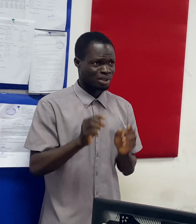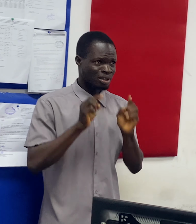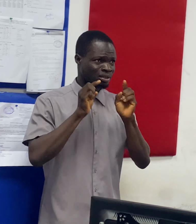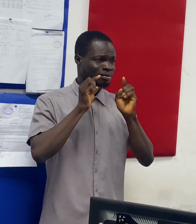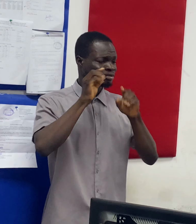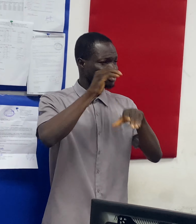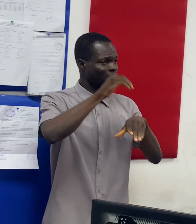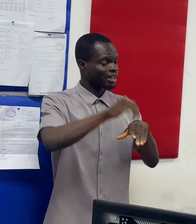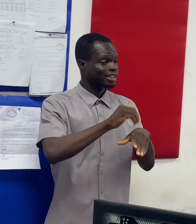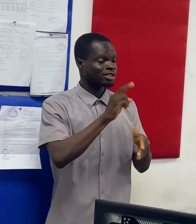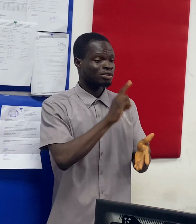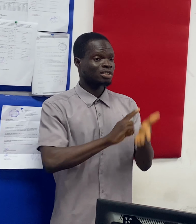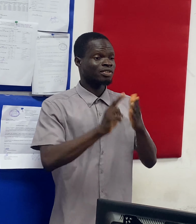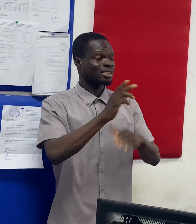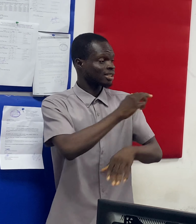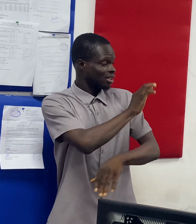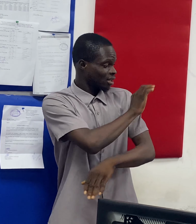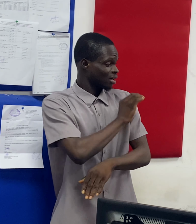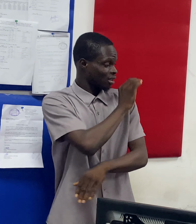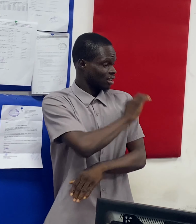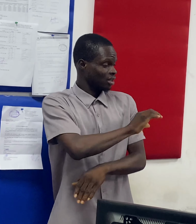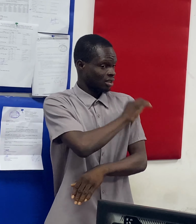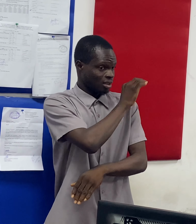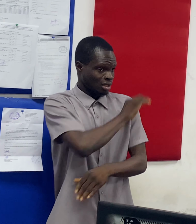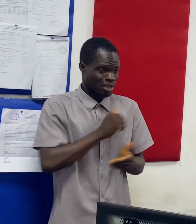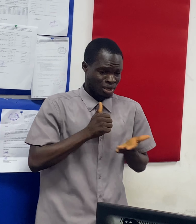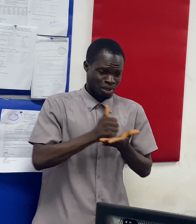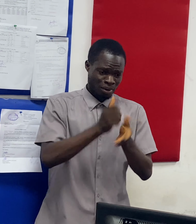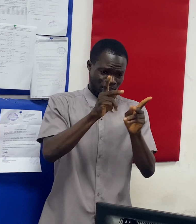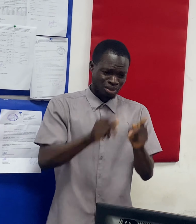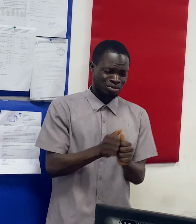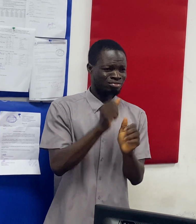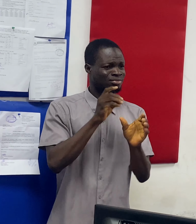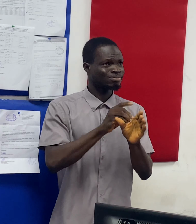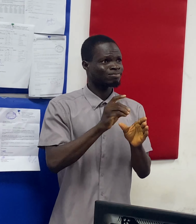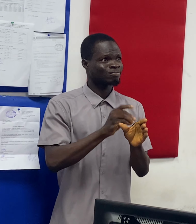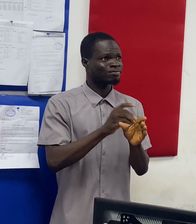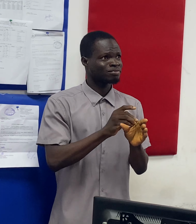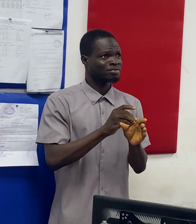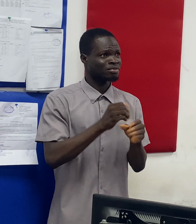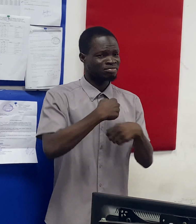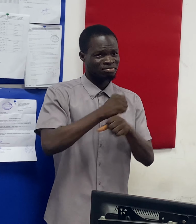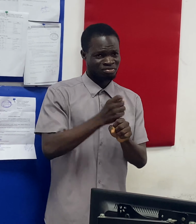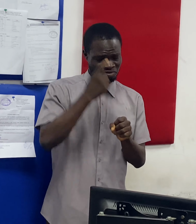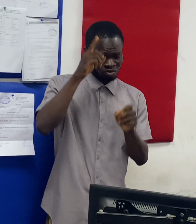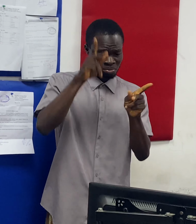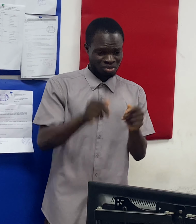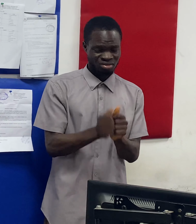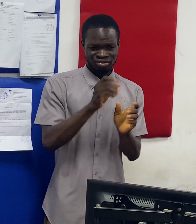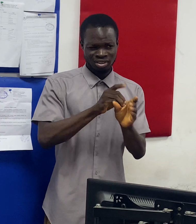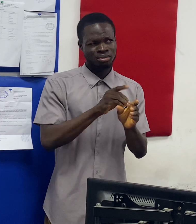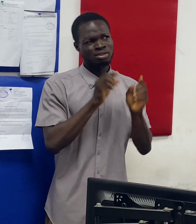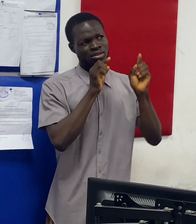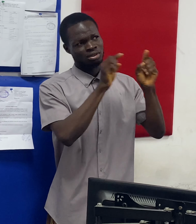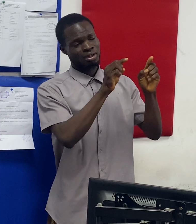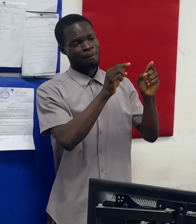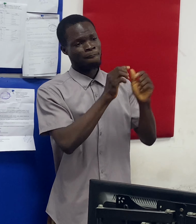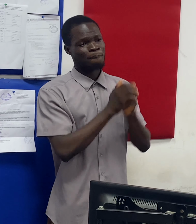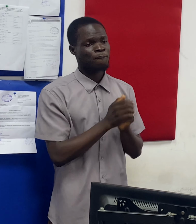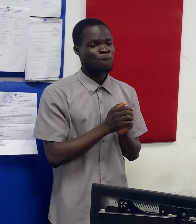to be precise, that helps persons with disability or is meant to help persons with disability? So let's